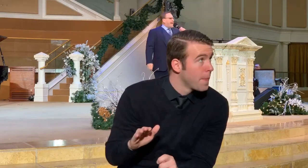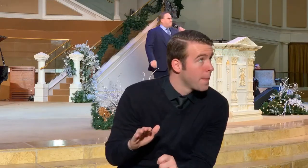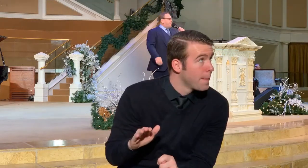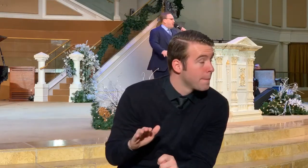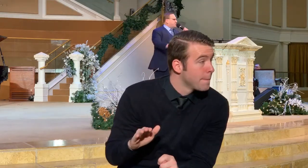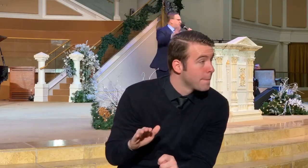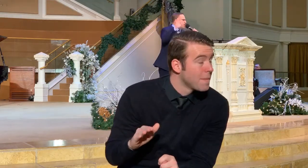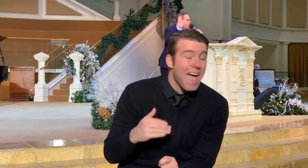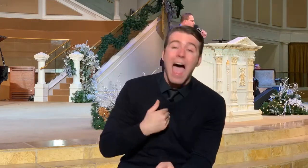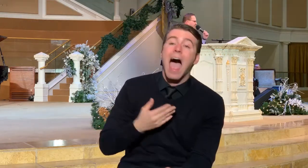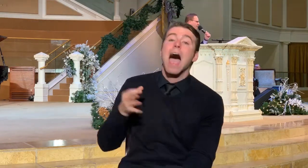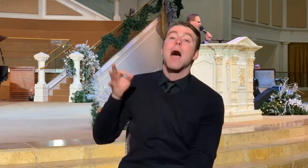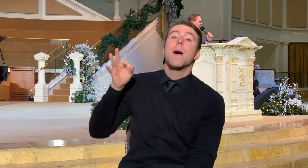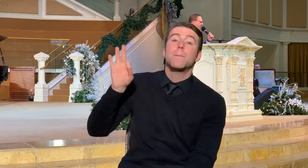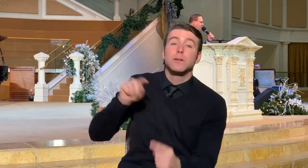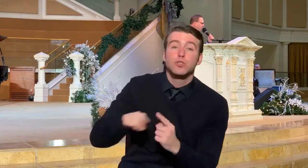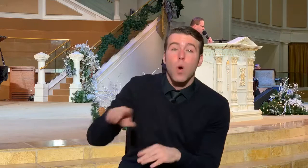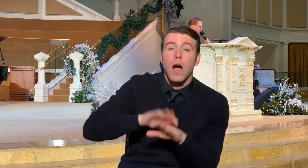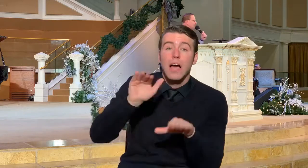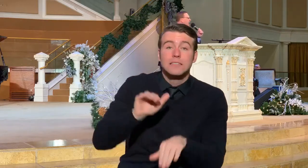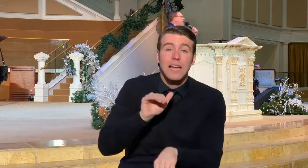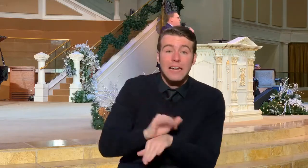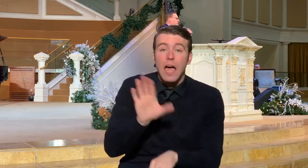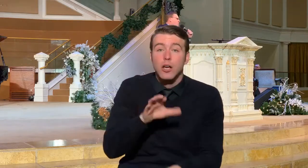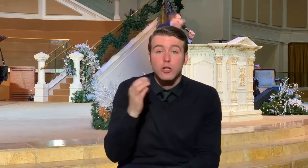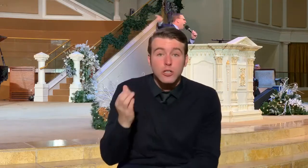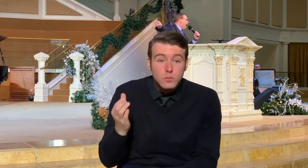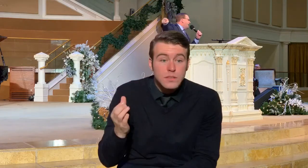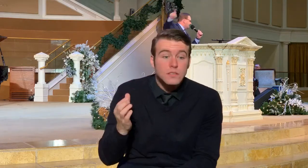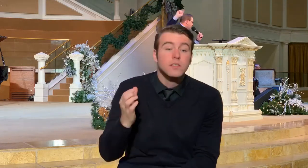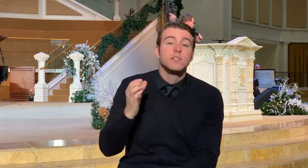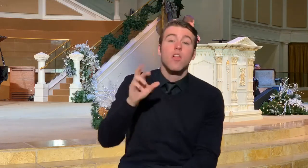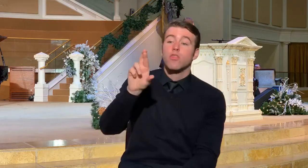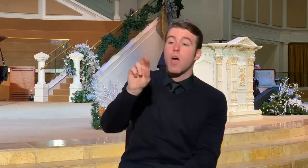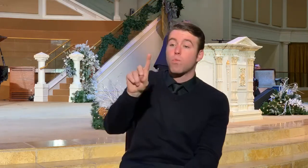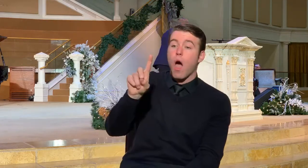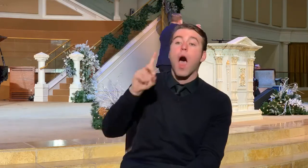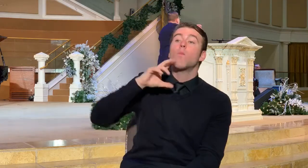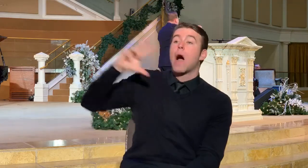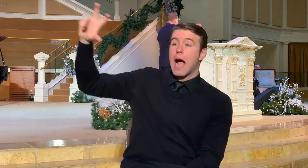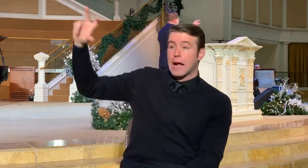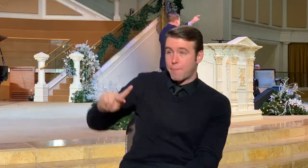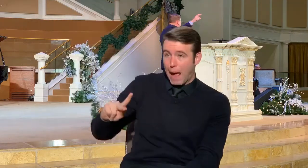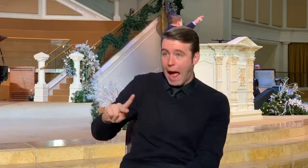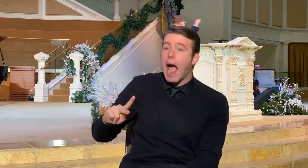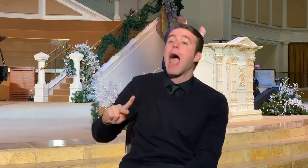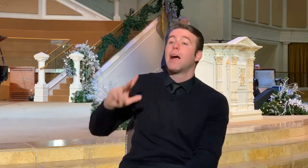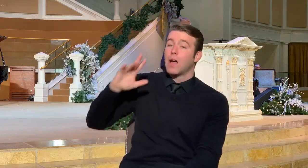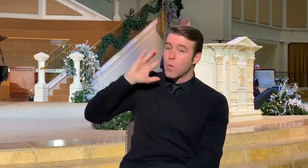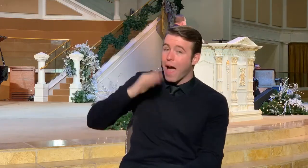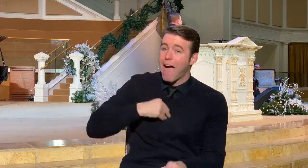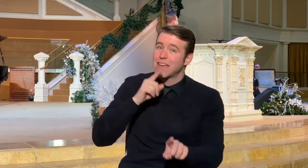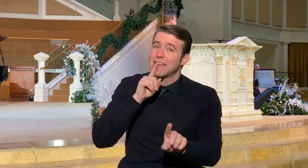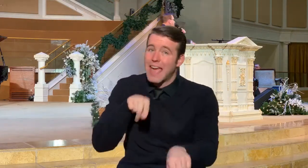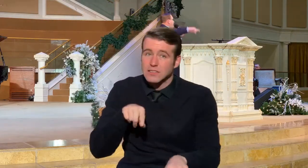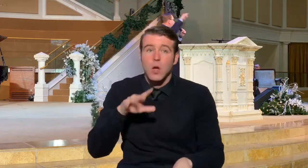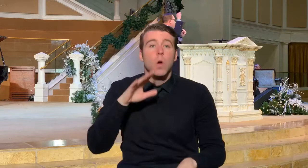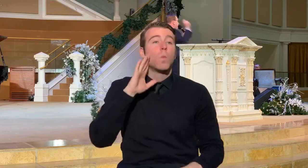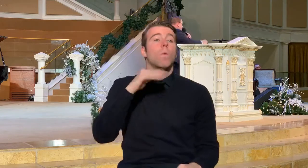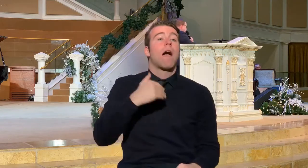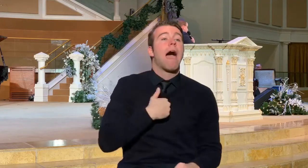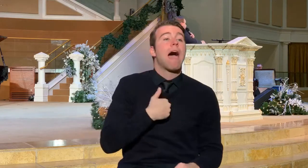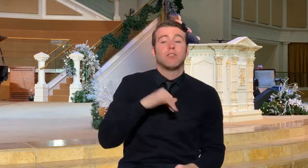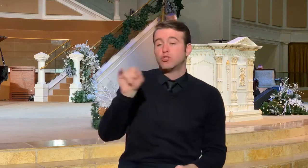over. I came to preach to you on Sunday night of Christmas. The rod is coming back. There's going to be an answer. There's going